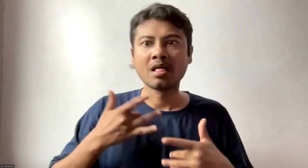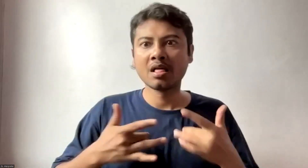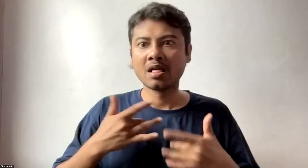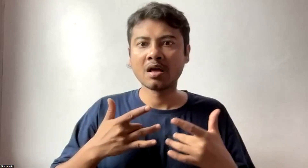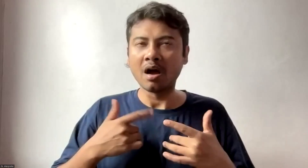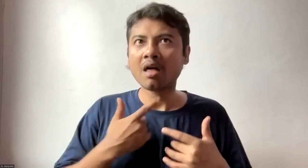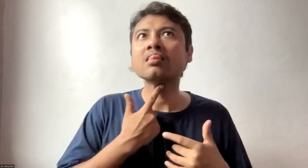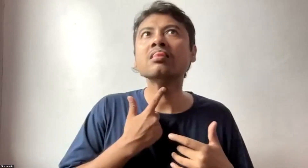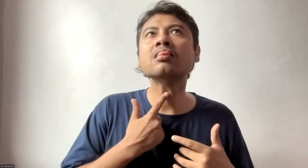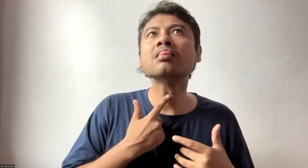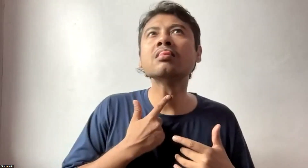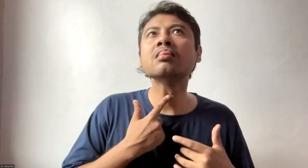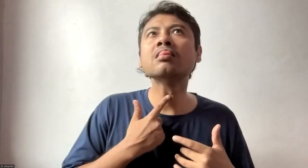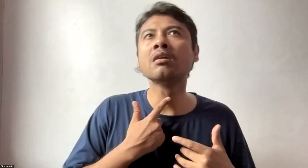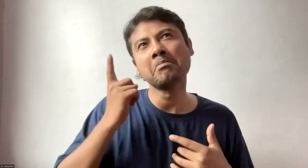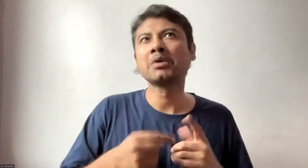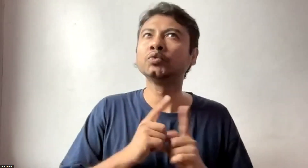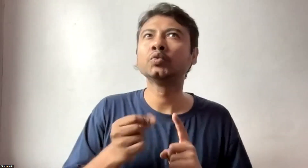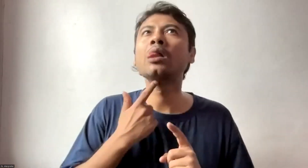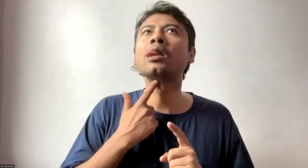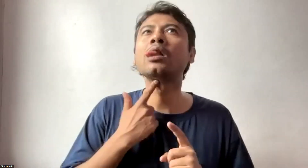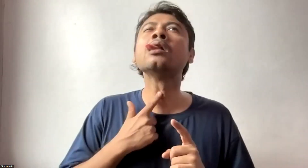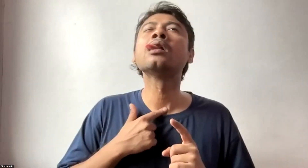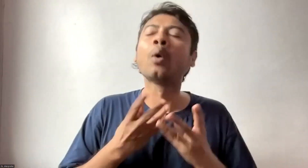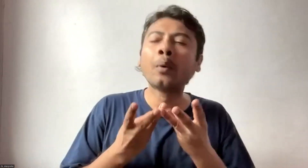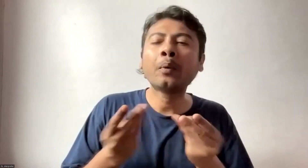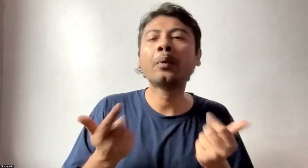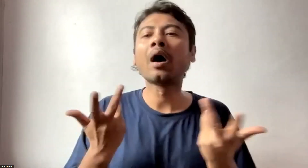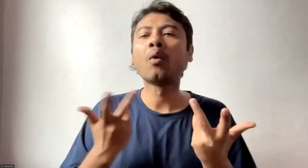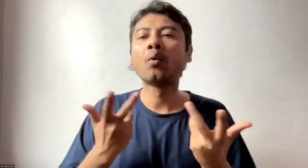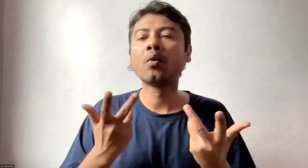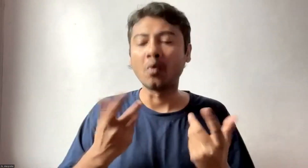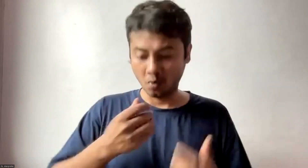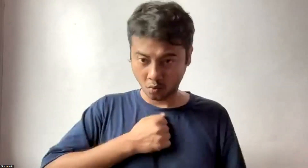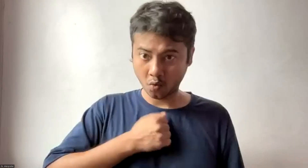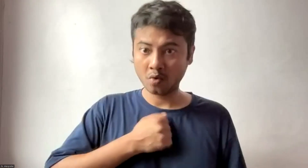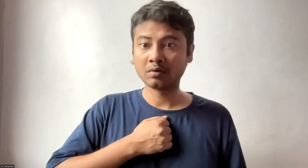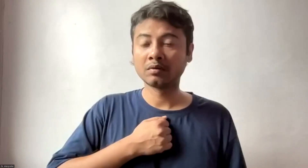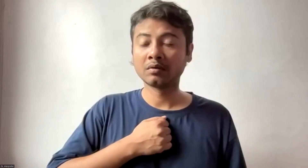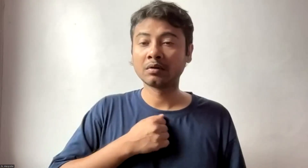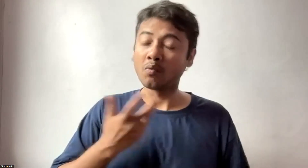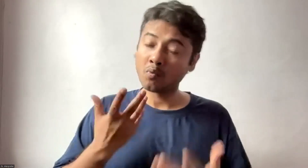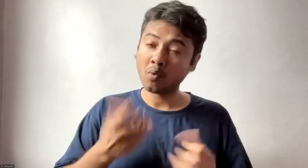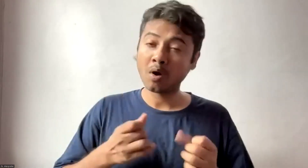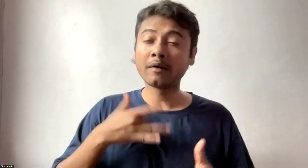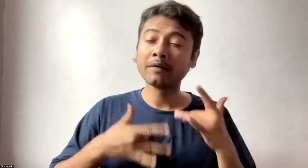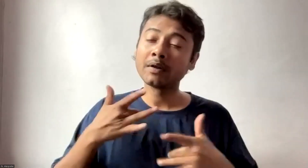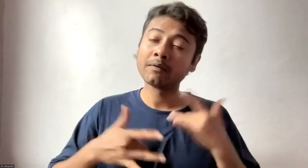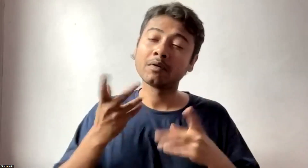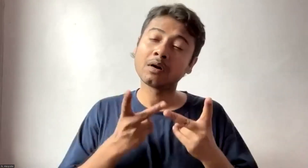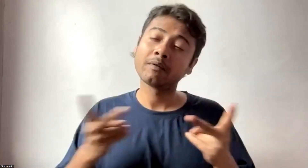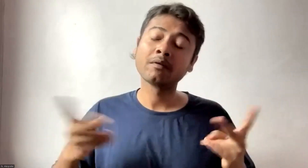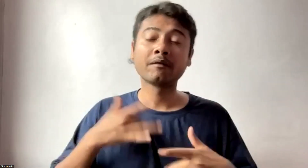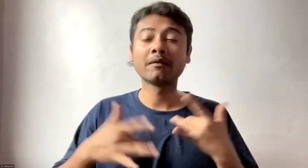And above all, they have a lot of addictions in life. They are addicted to drugs, they are addicted to alcohol, or they are addicted